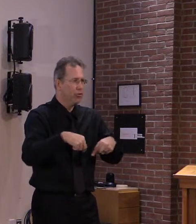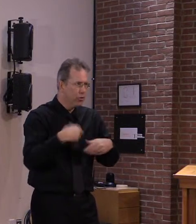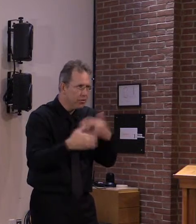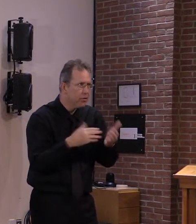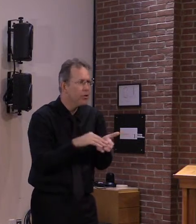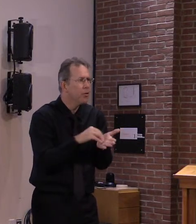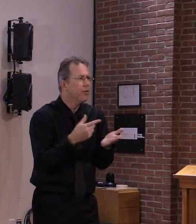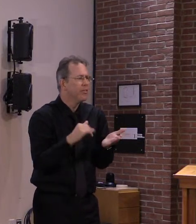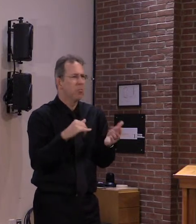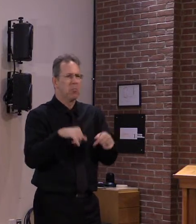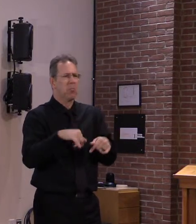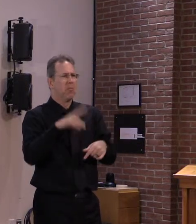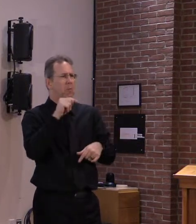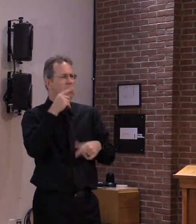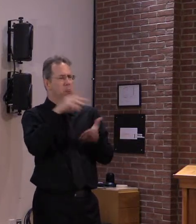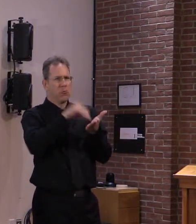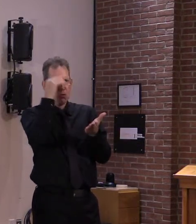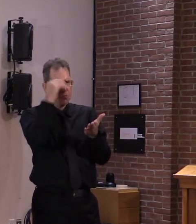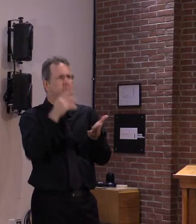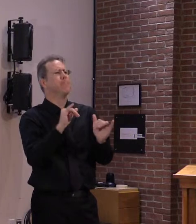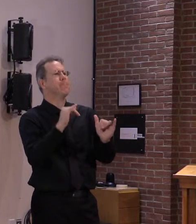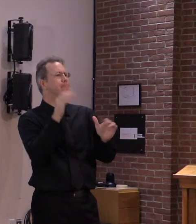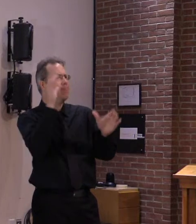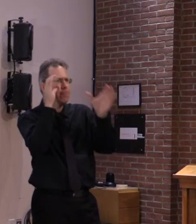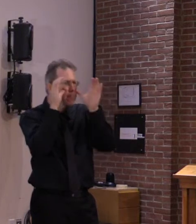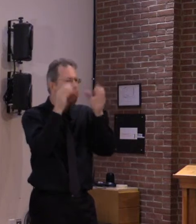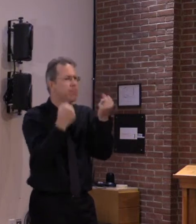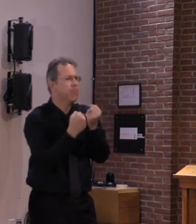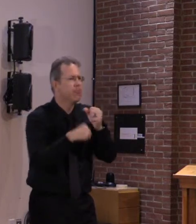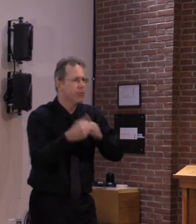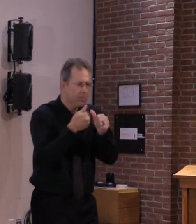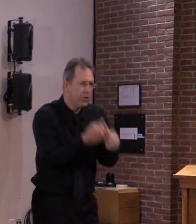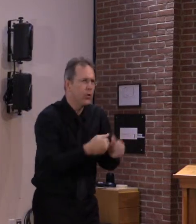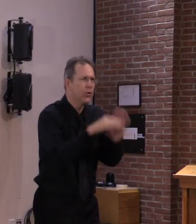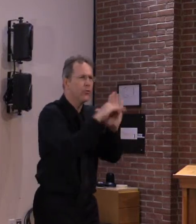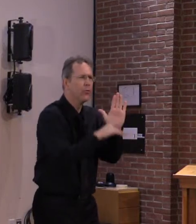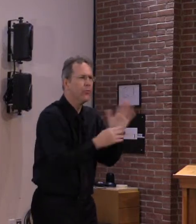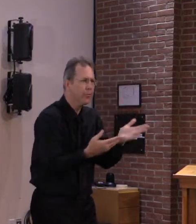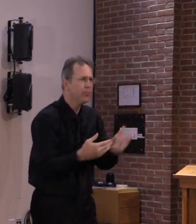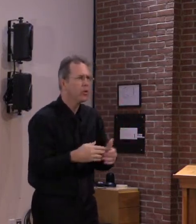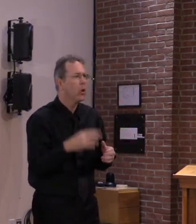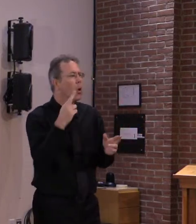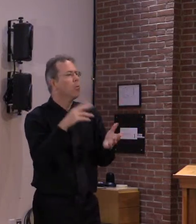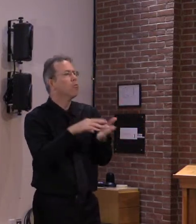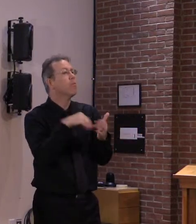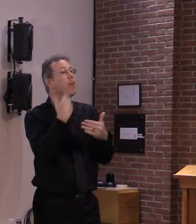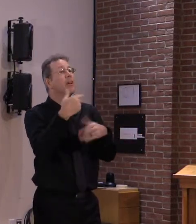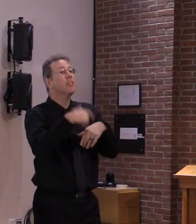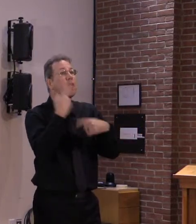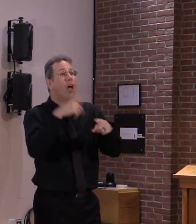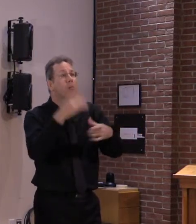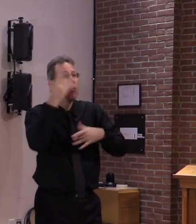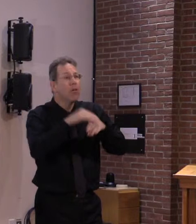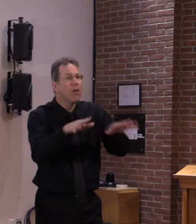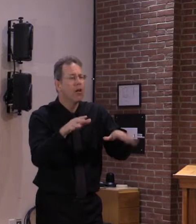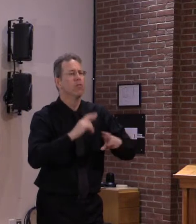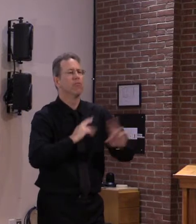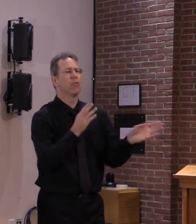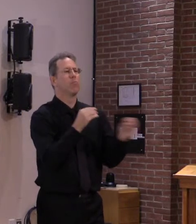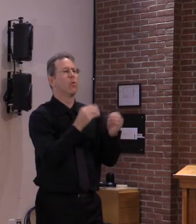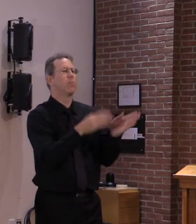This could be for you, Governor, Dr. Levine. We have seen the increase. We actually got tipped a little bit on some of the nursing home breakouts.